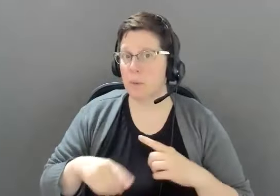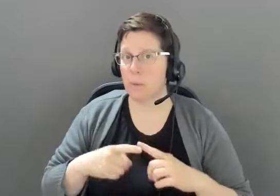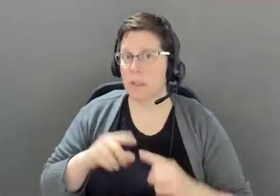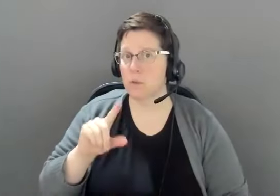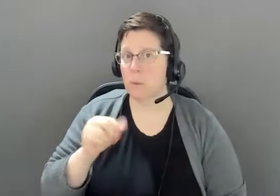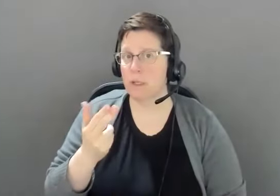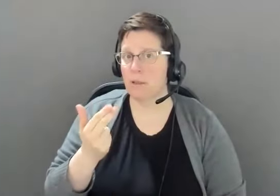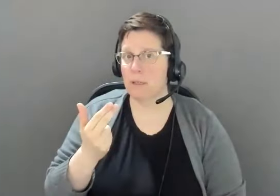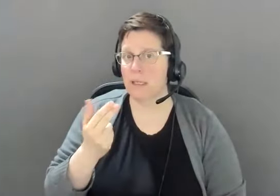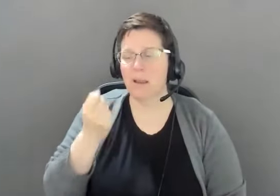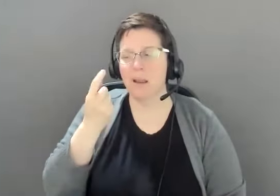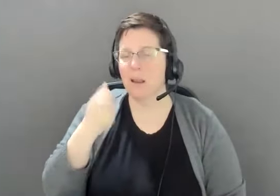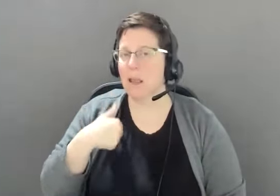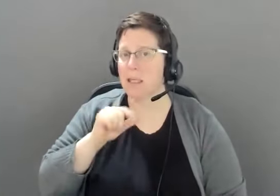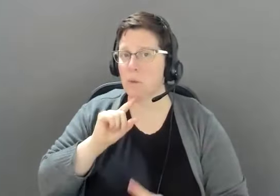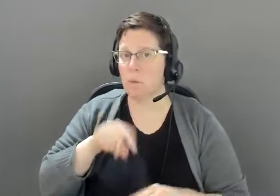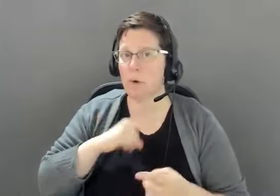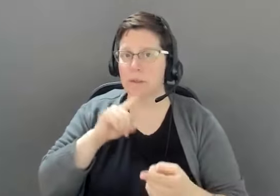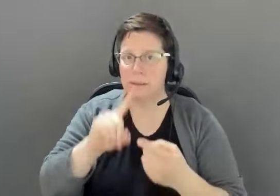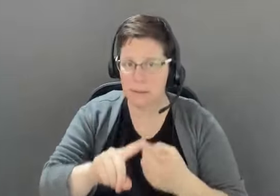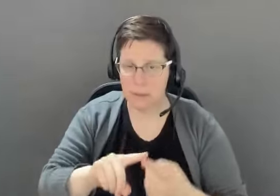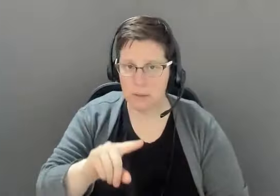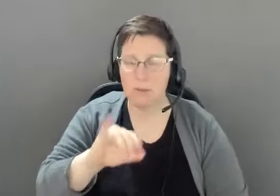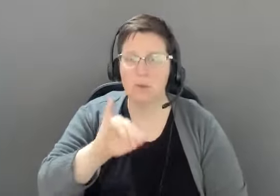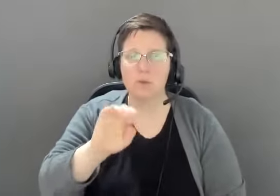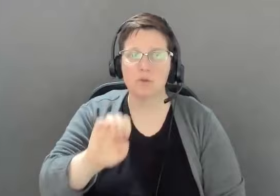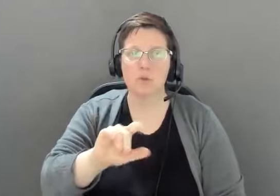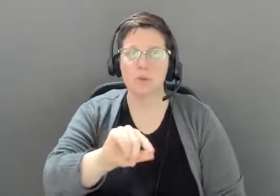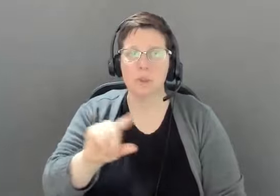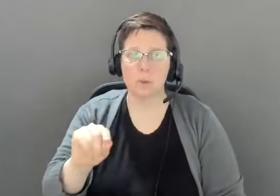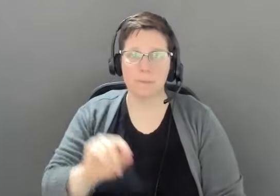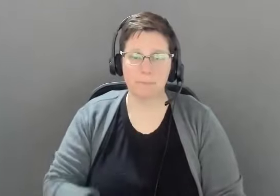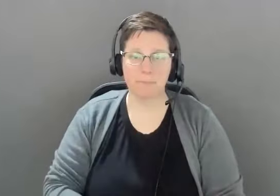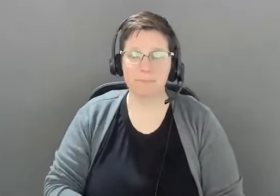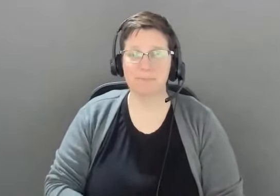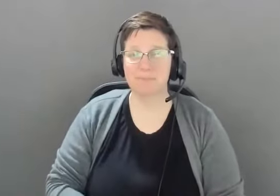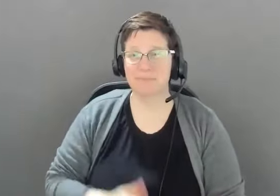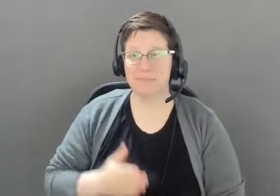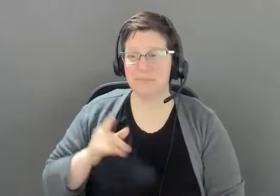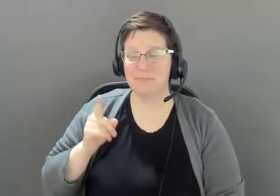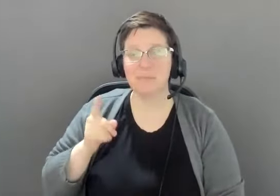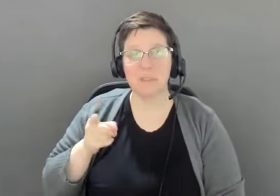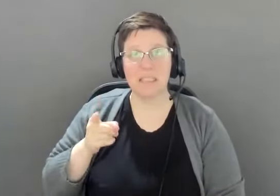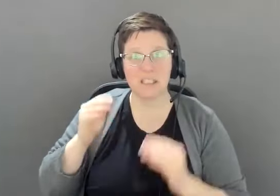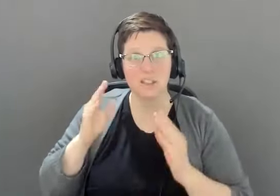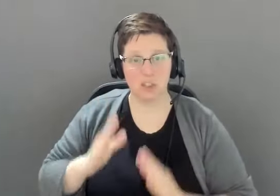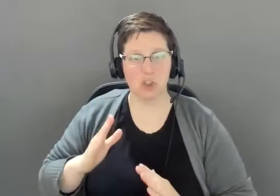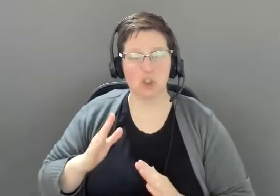report until June 2020. After my driving school teacher pled guilty in April